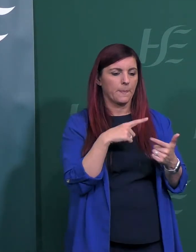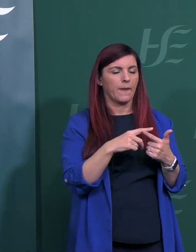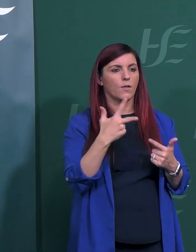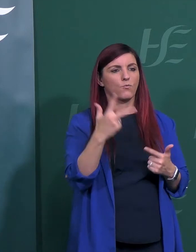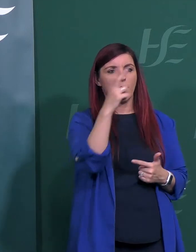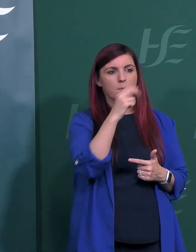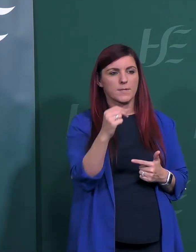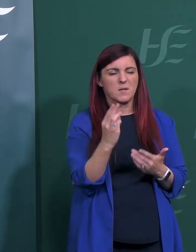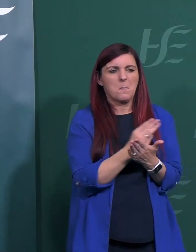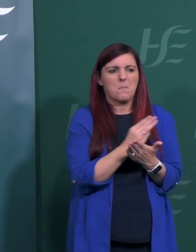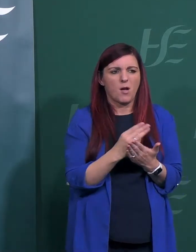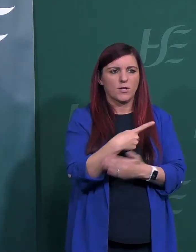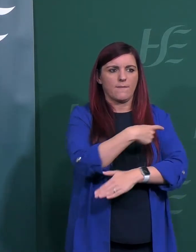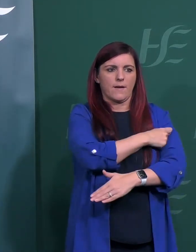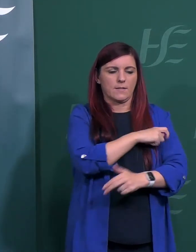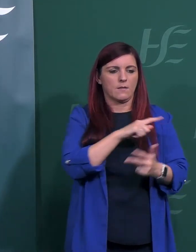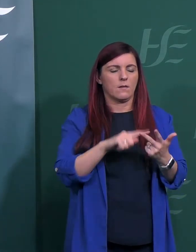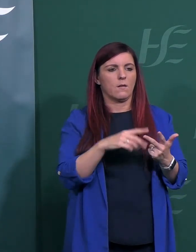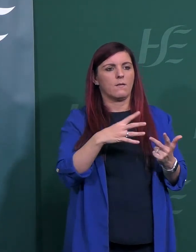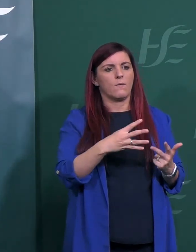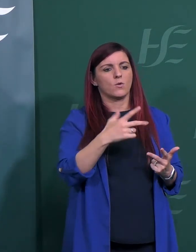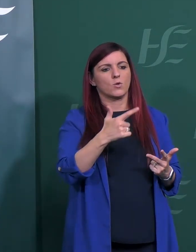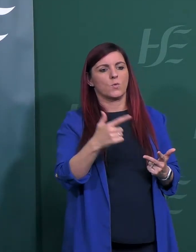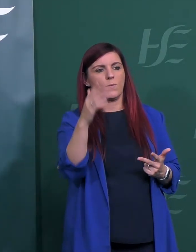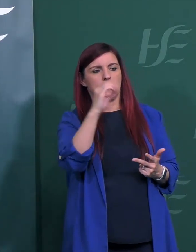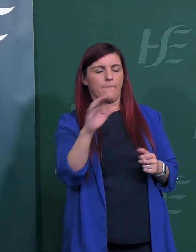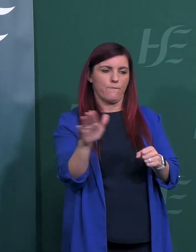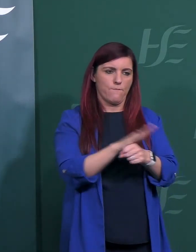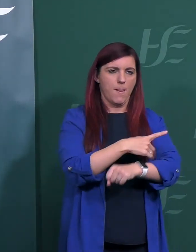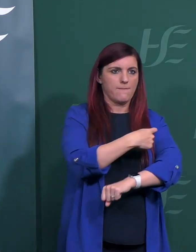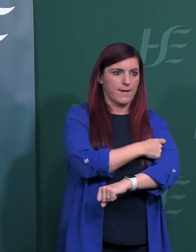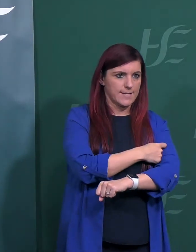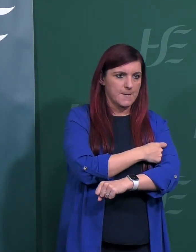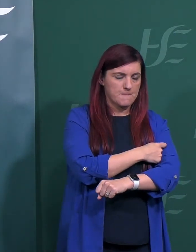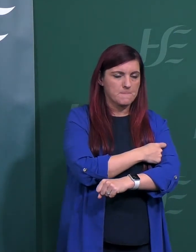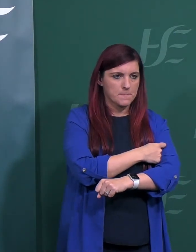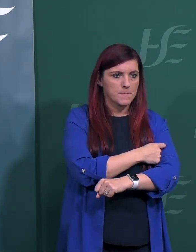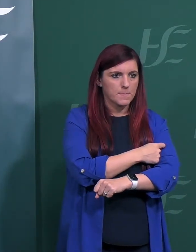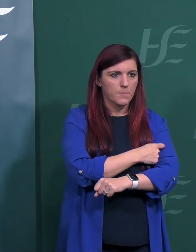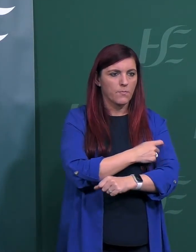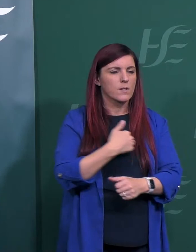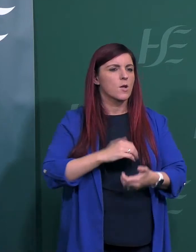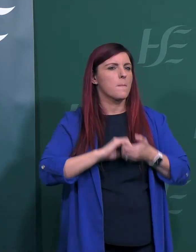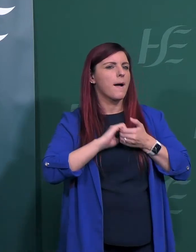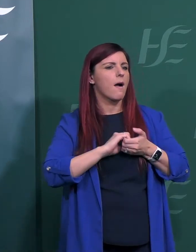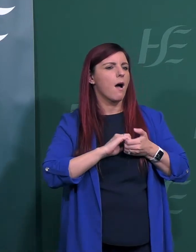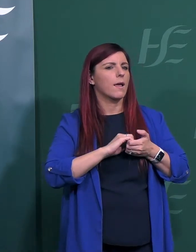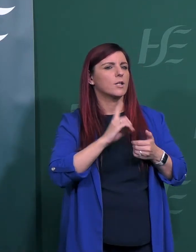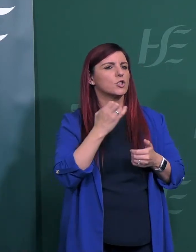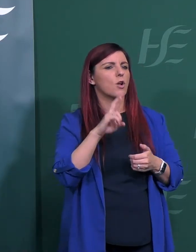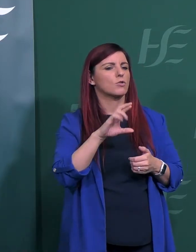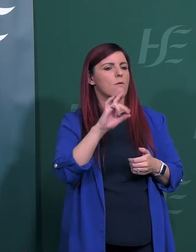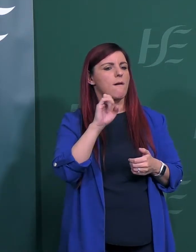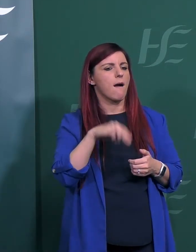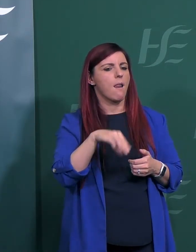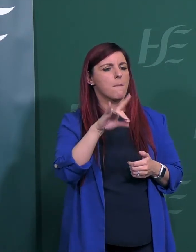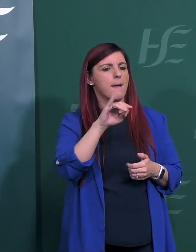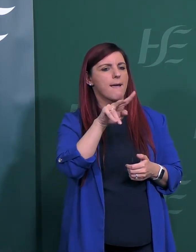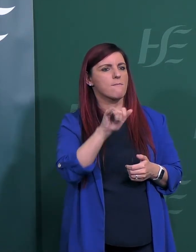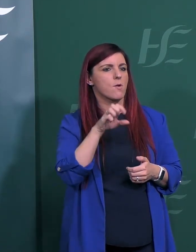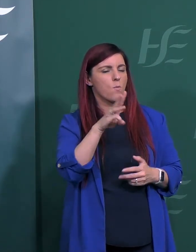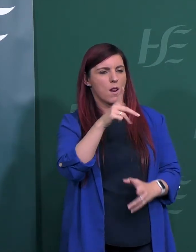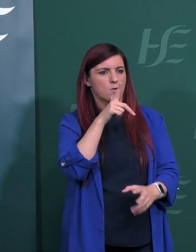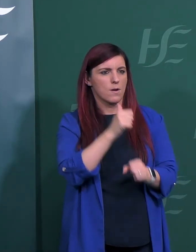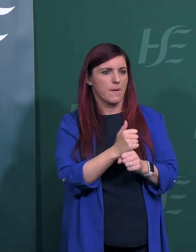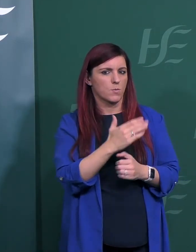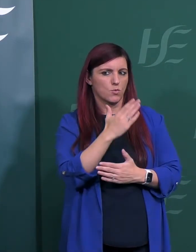3% partial vaccination, and 42% have been fully vaccinated. My colleague, Dr. Colm Henry, will outline